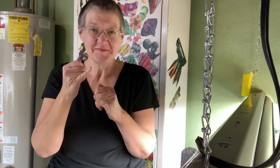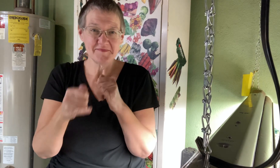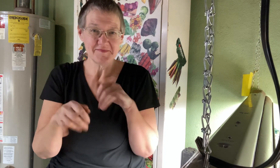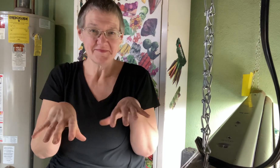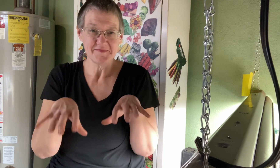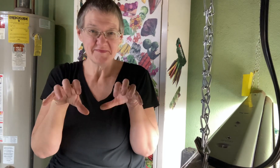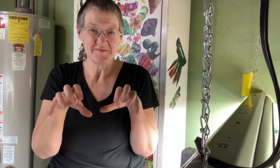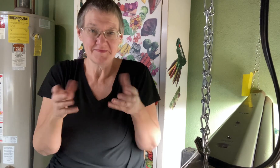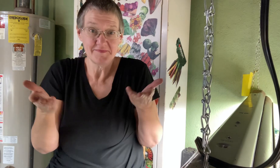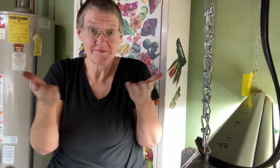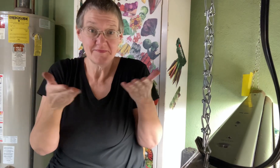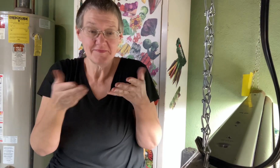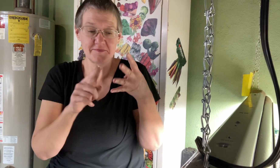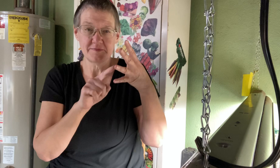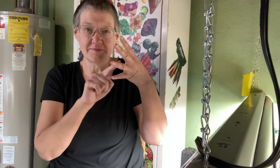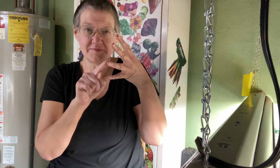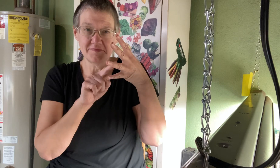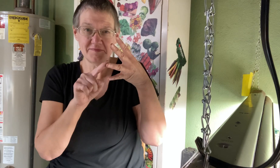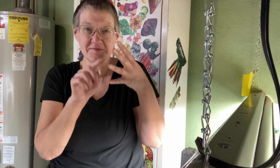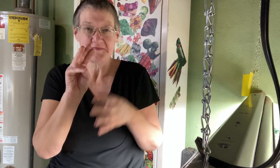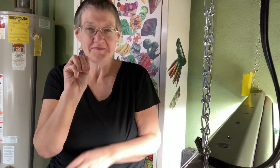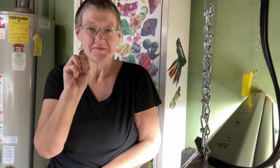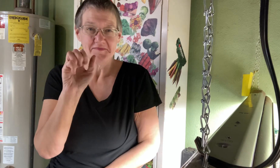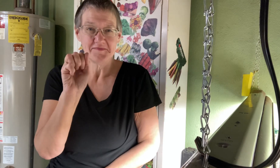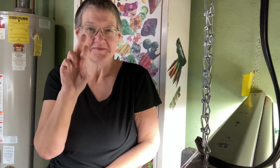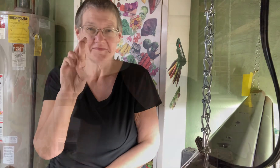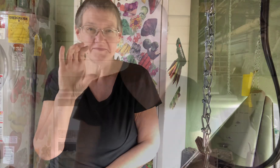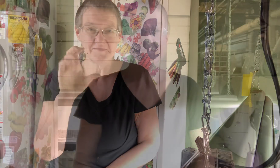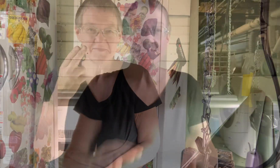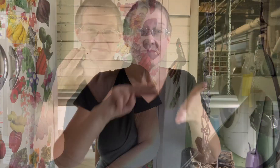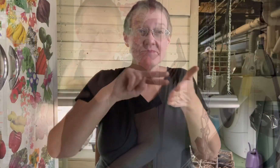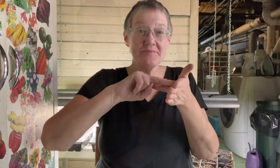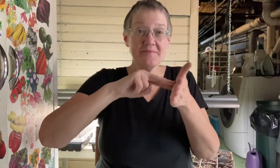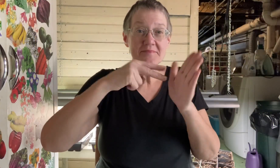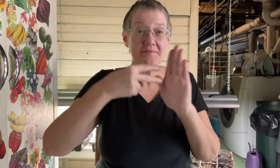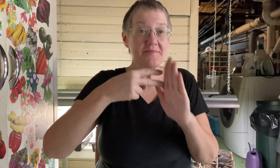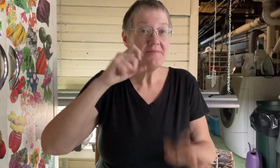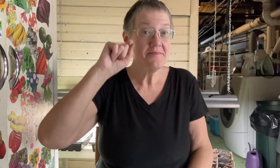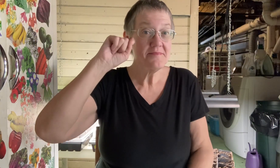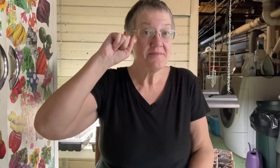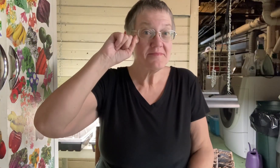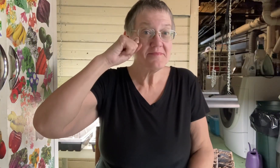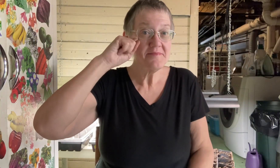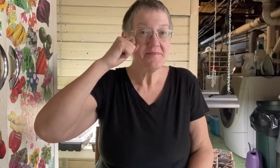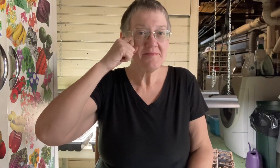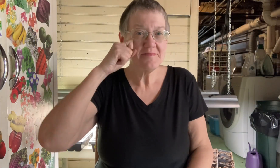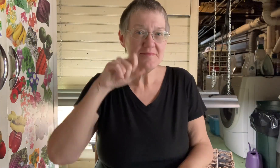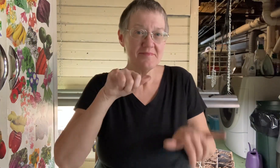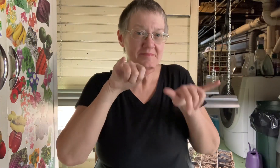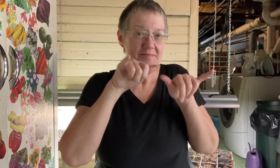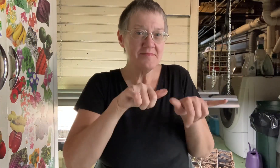And that's going to be 4 weeks before our last freeze. That's going to be mid-March